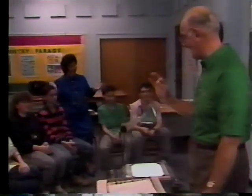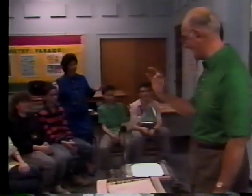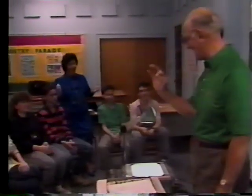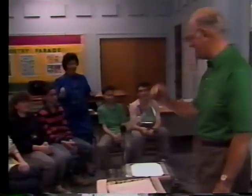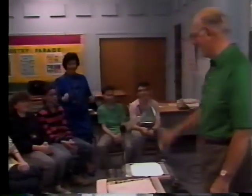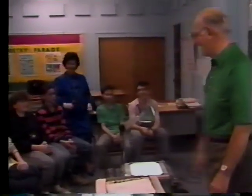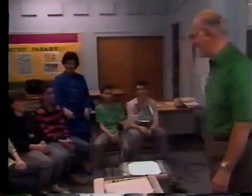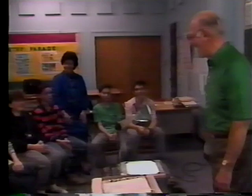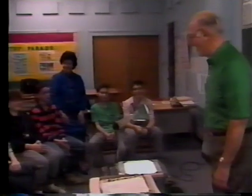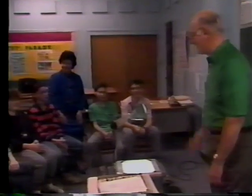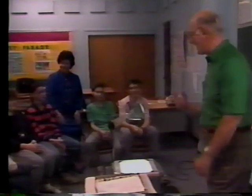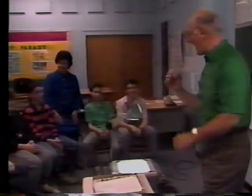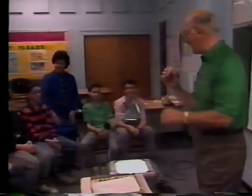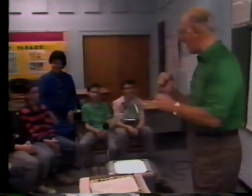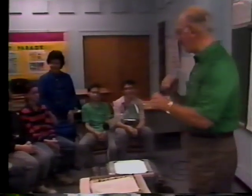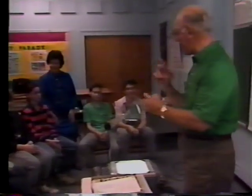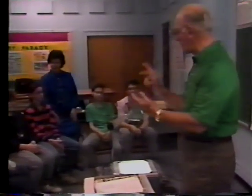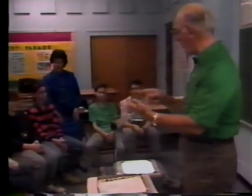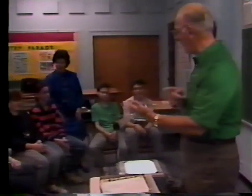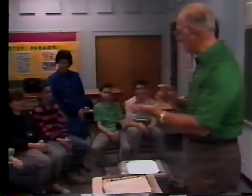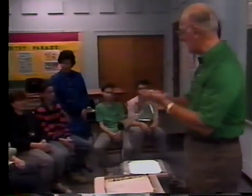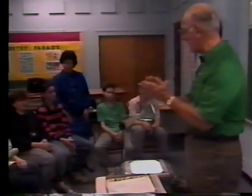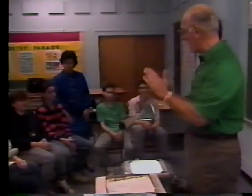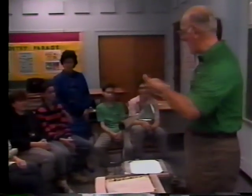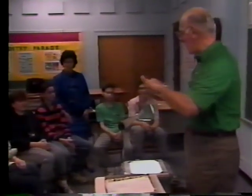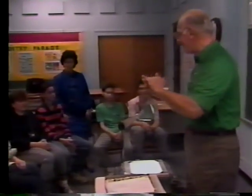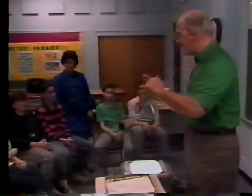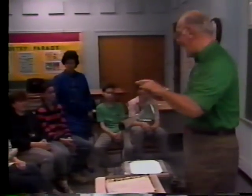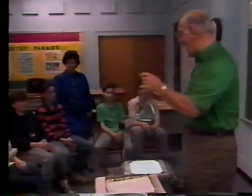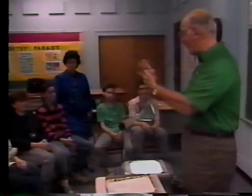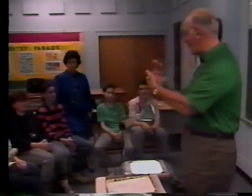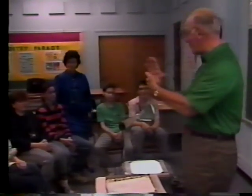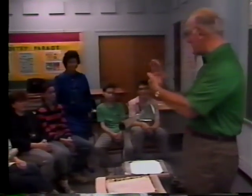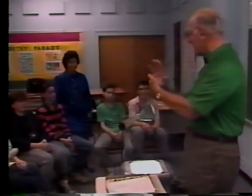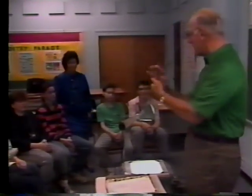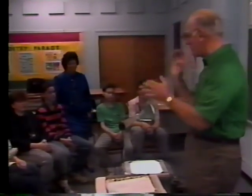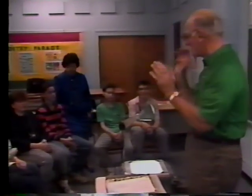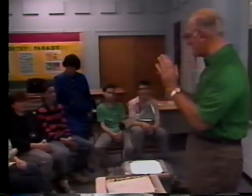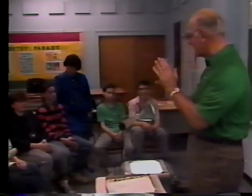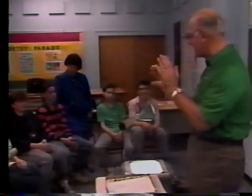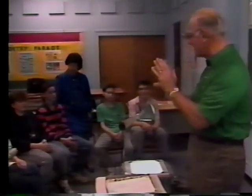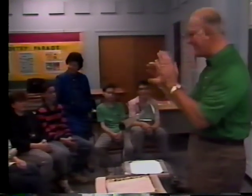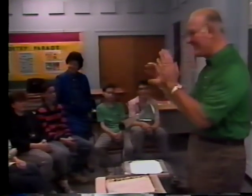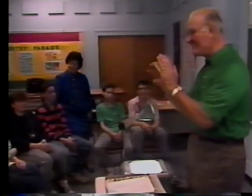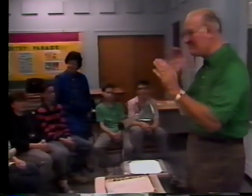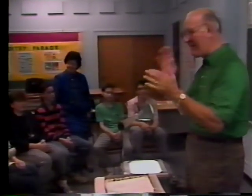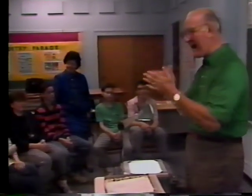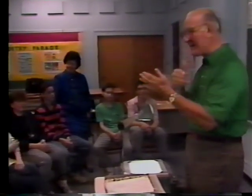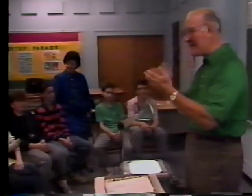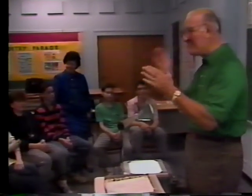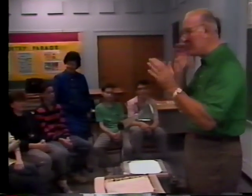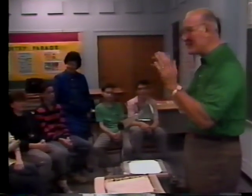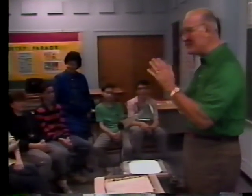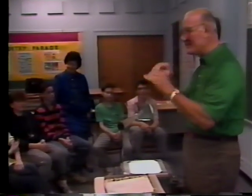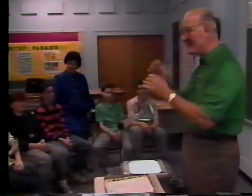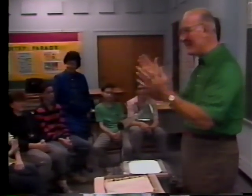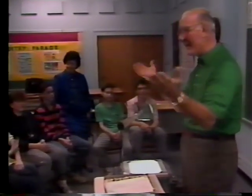Good. And say I can make poetry become like a movie. Pictures, paint pictures in the